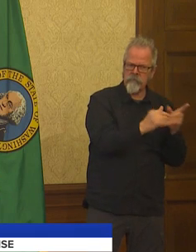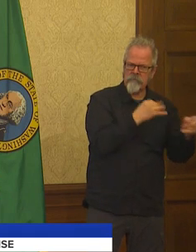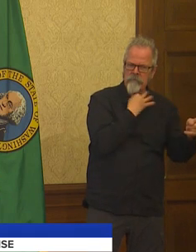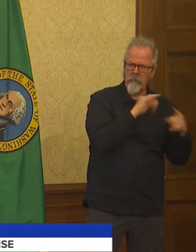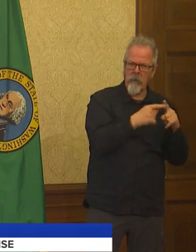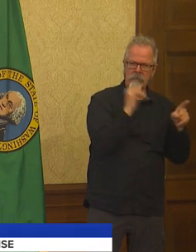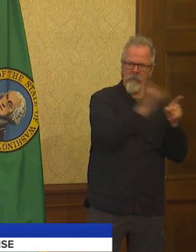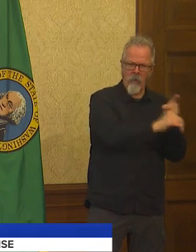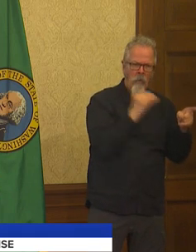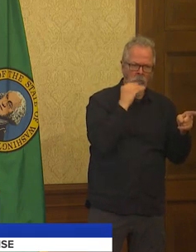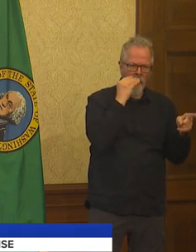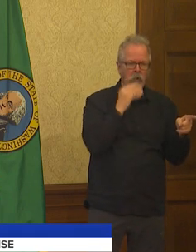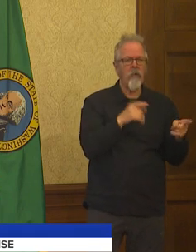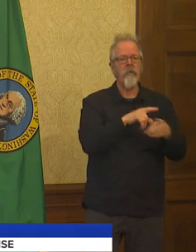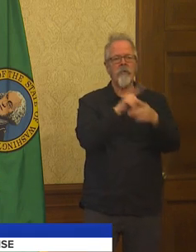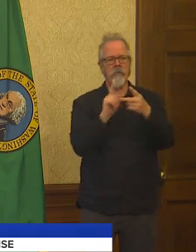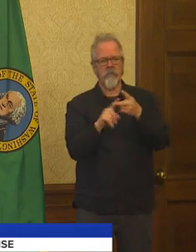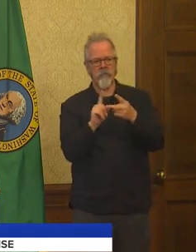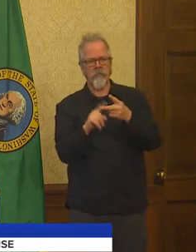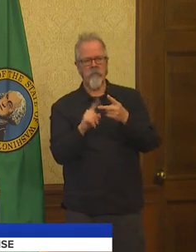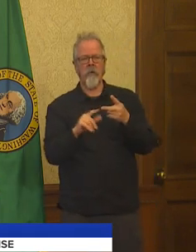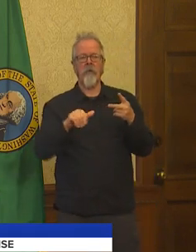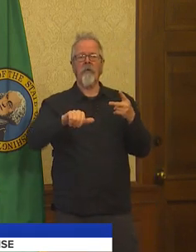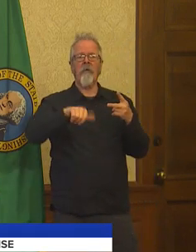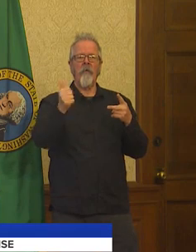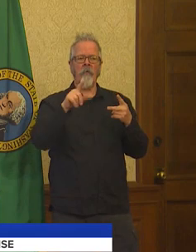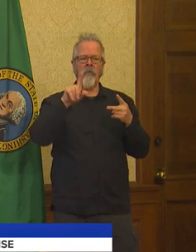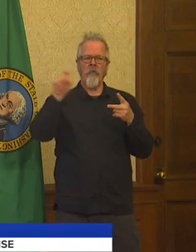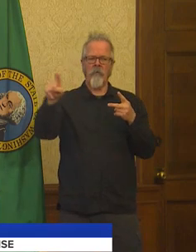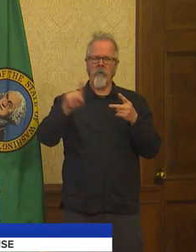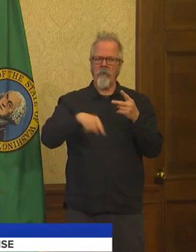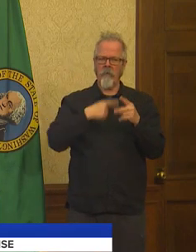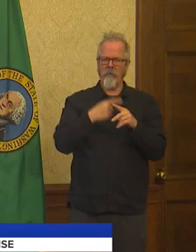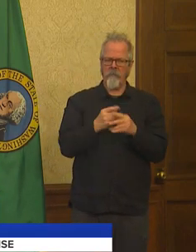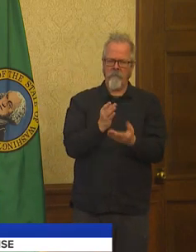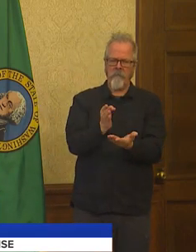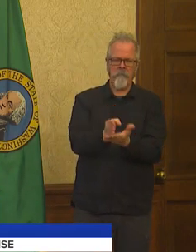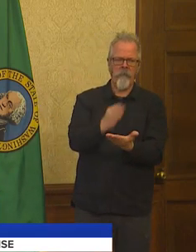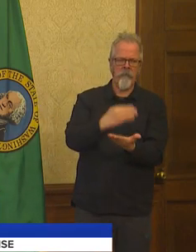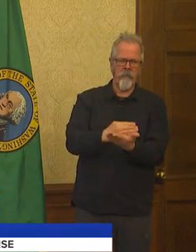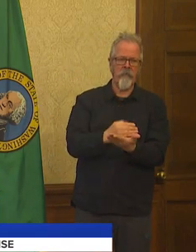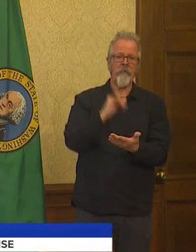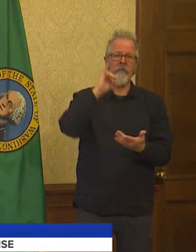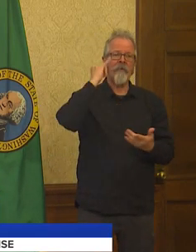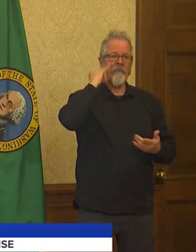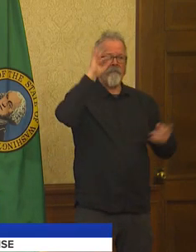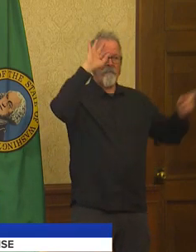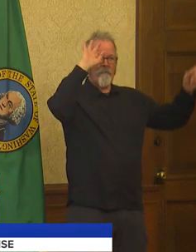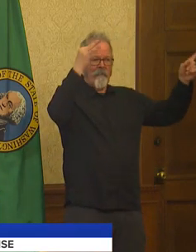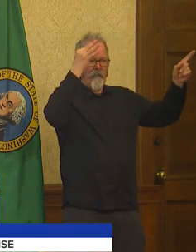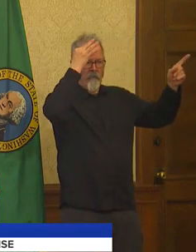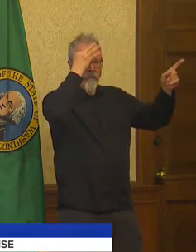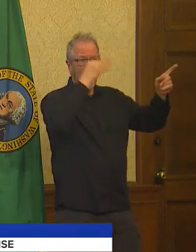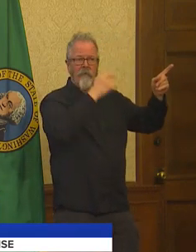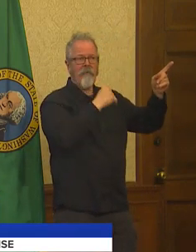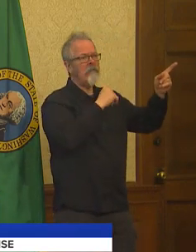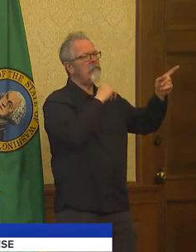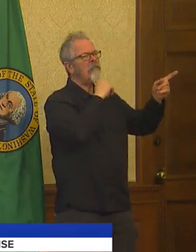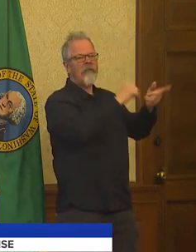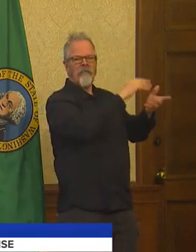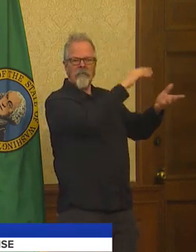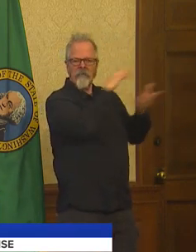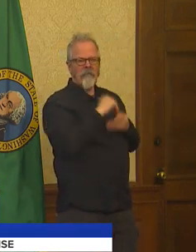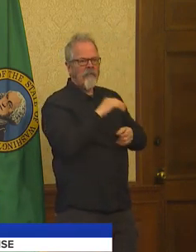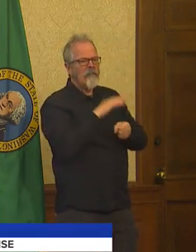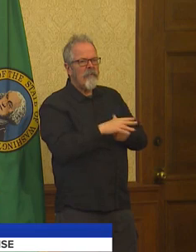think the state should address that potential shortfall if the federal government doesn't come through with enough money to bridge the gap? Well, we are hopeful